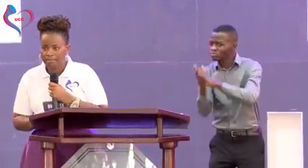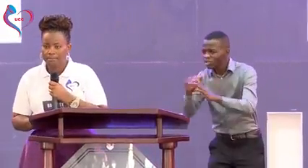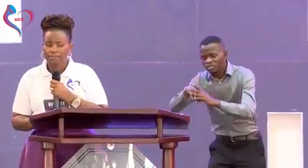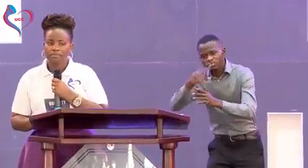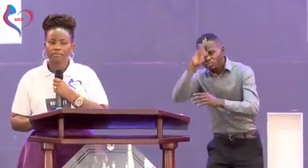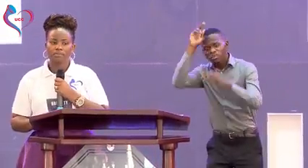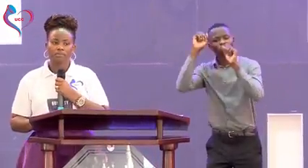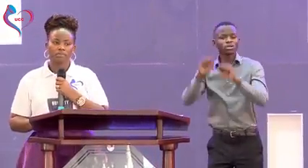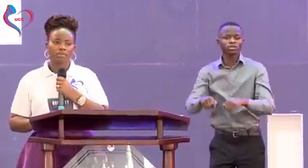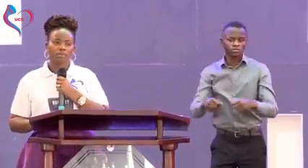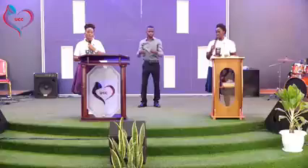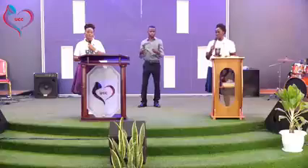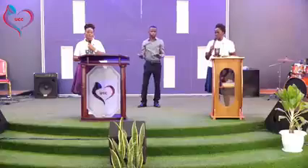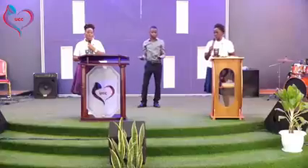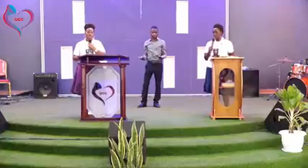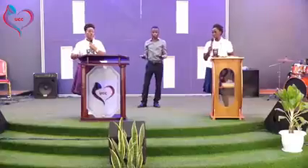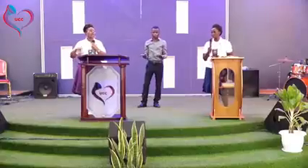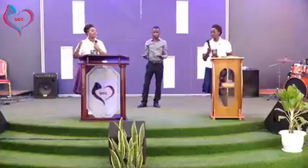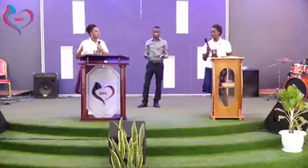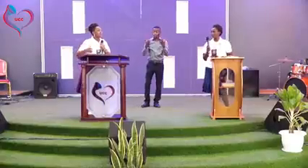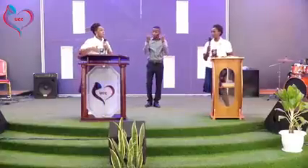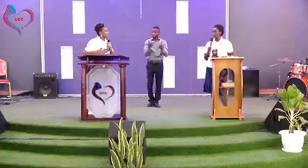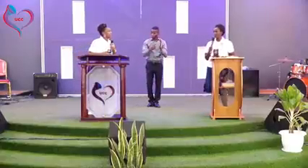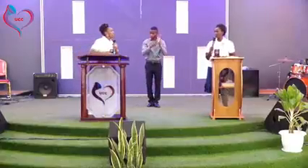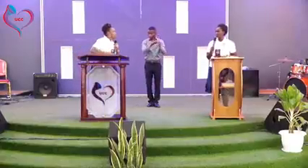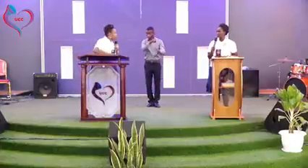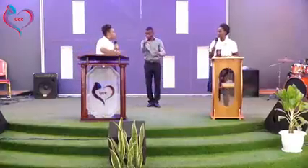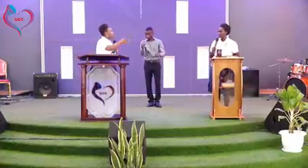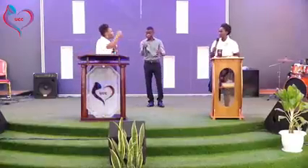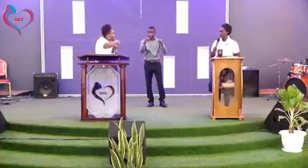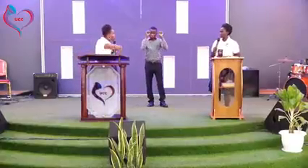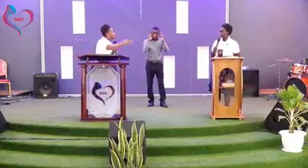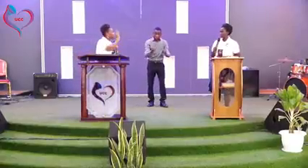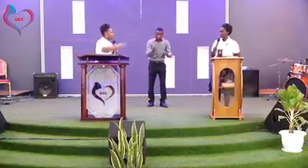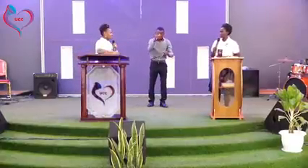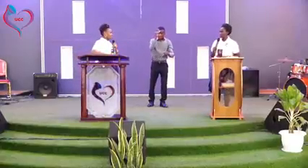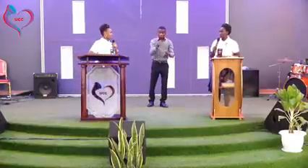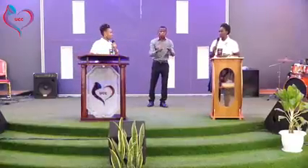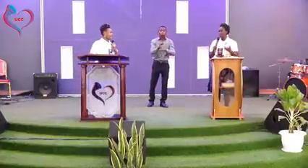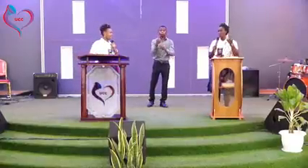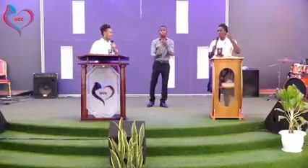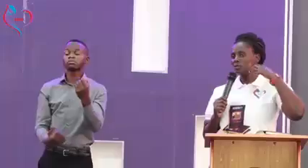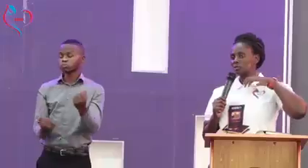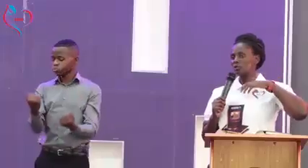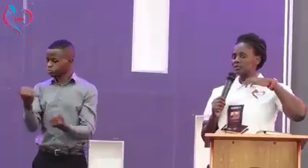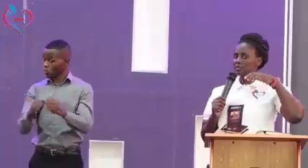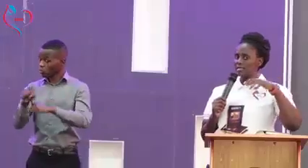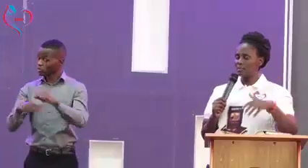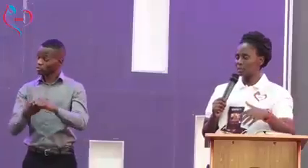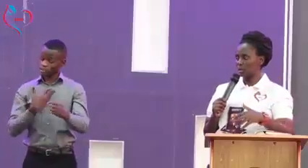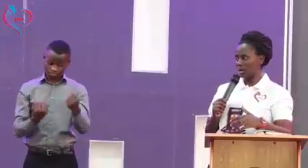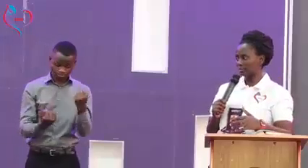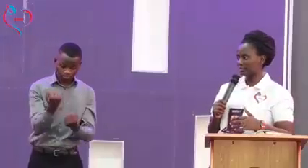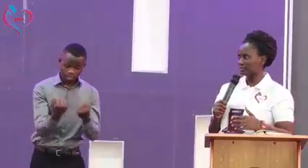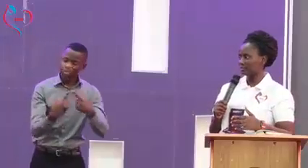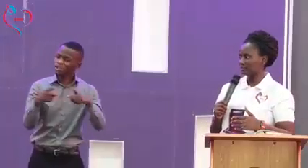pastor. Naye osobola okubeera n'omusumba w'omukyalo. You can be a person who moves with a car. Osobola okubeera omuntu ng'otambulira